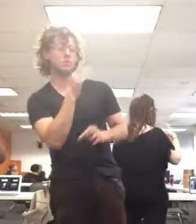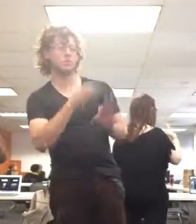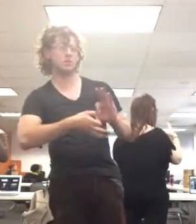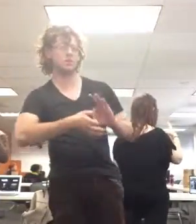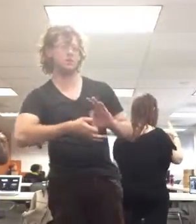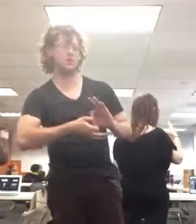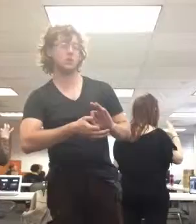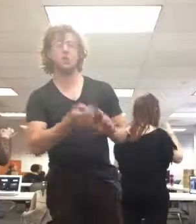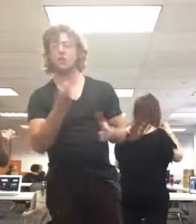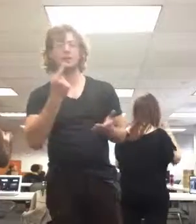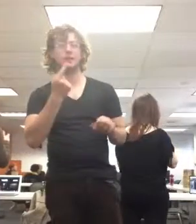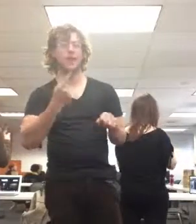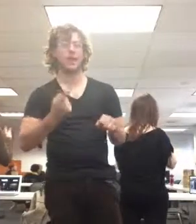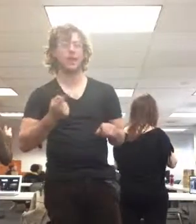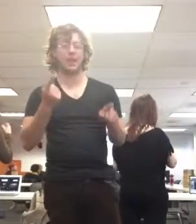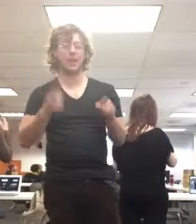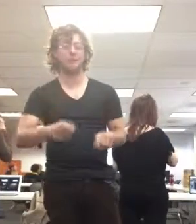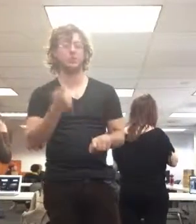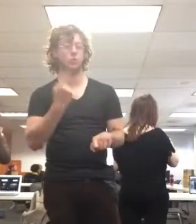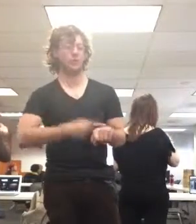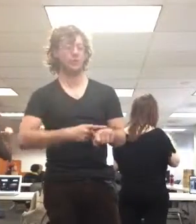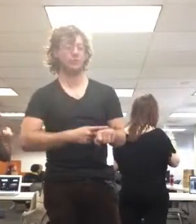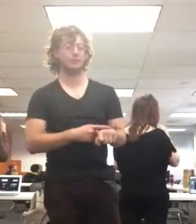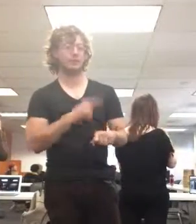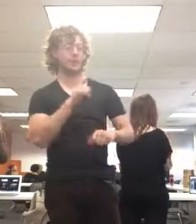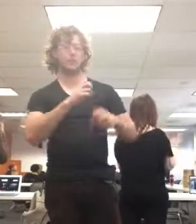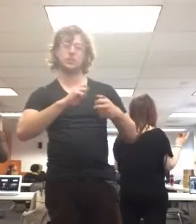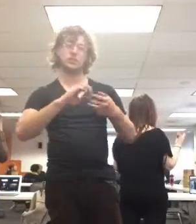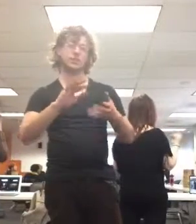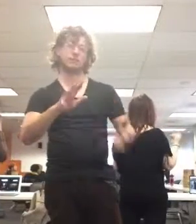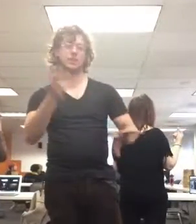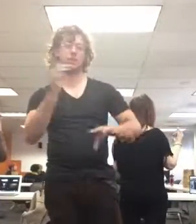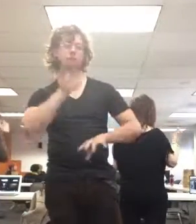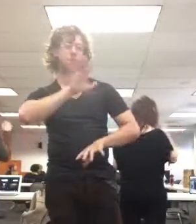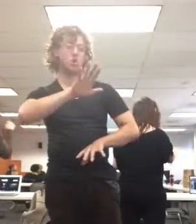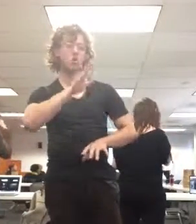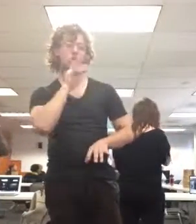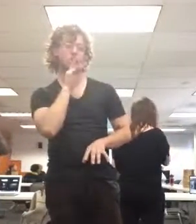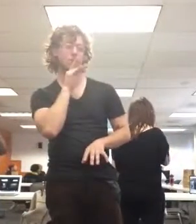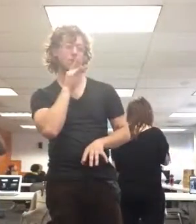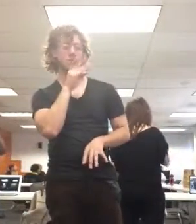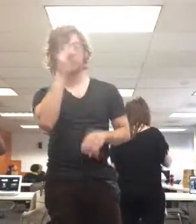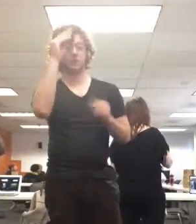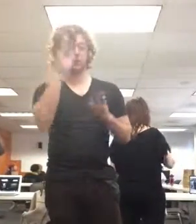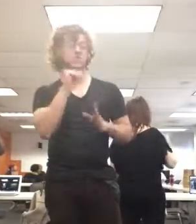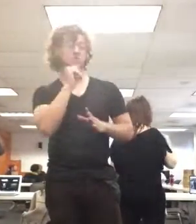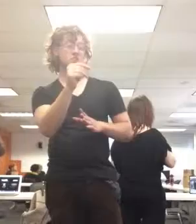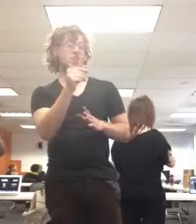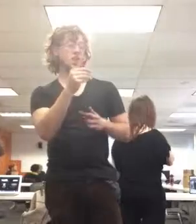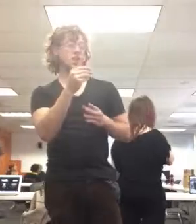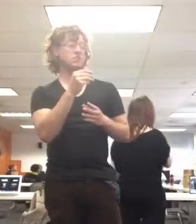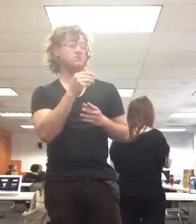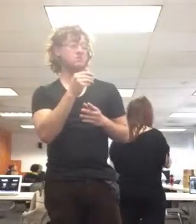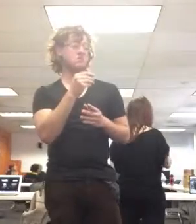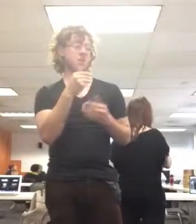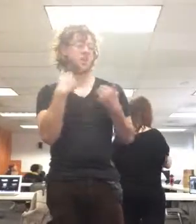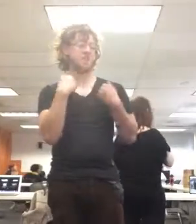happened one time, she made an error in what she was saying, but the teacher didn't make the error. So she went ahead and said, oh, that